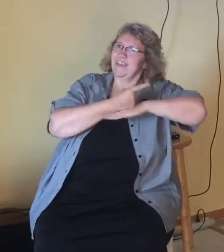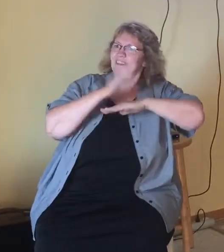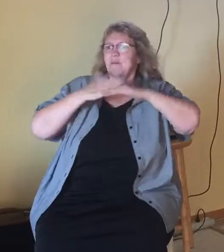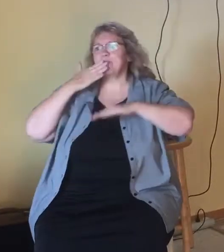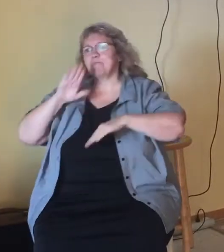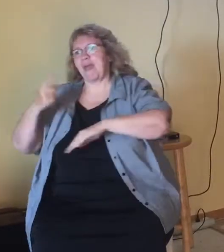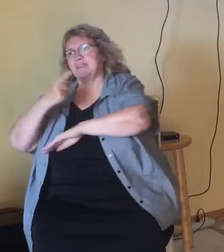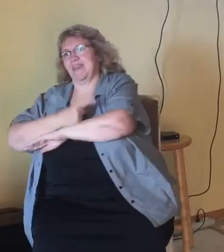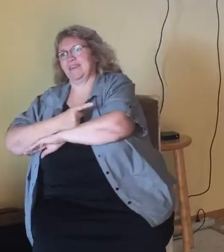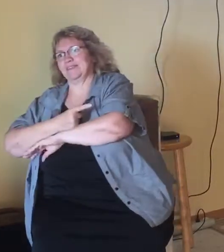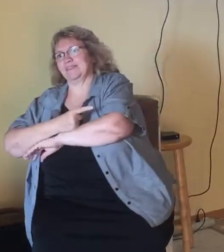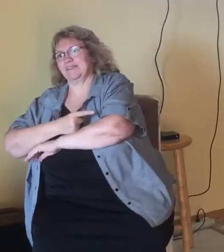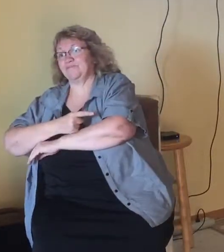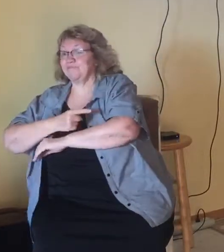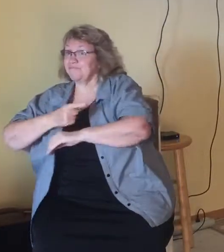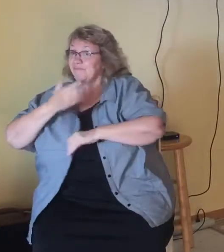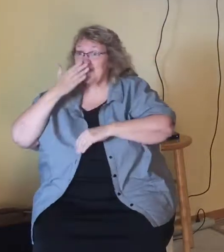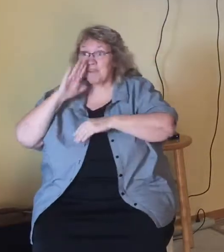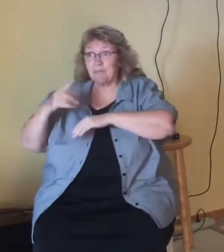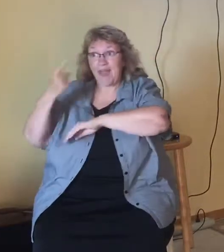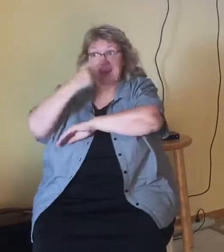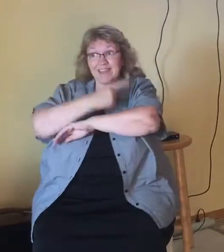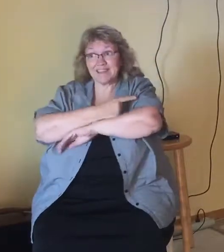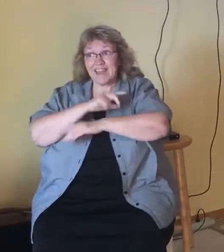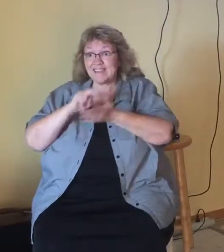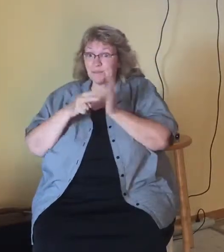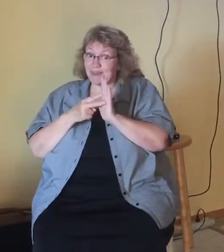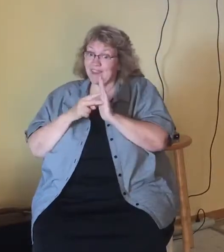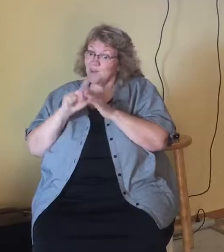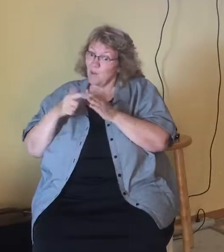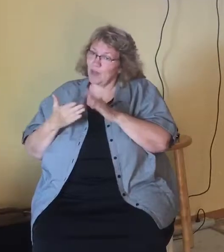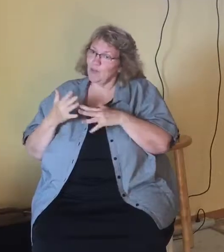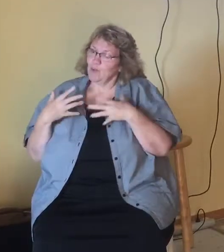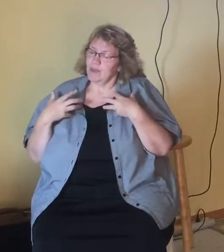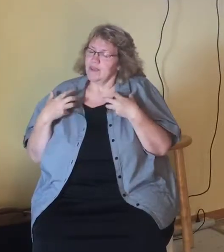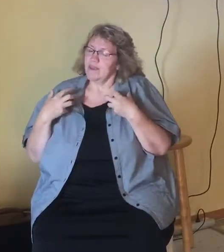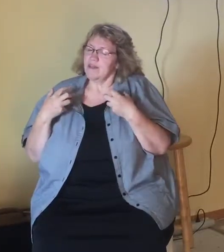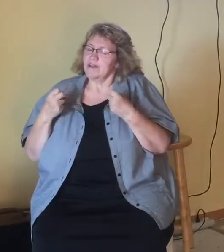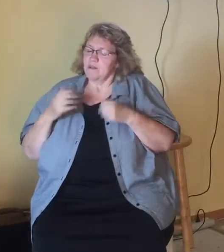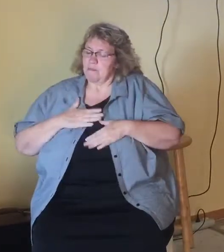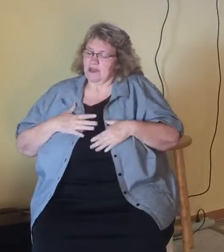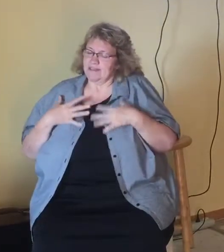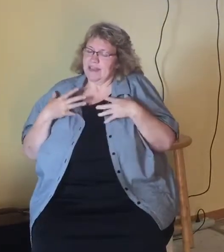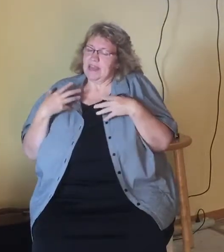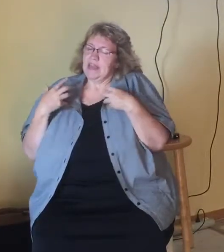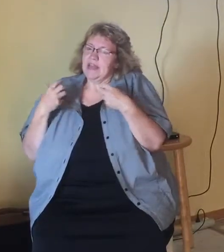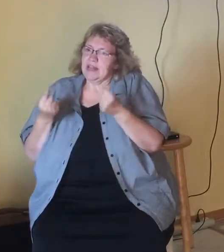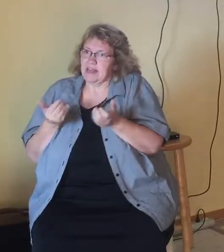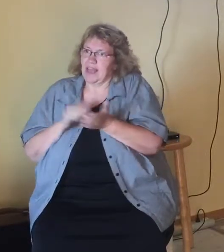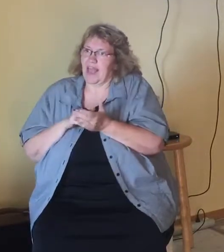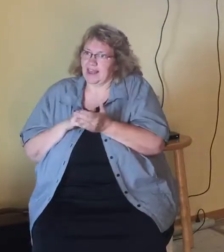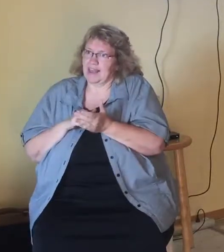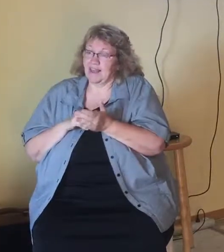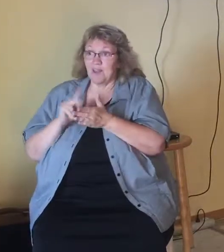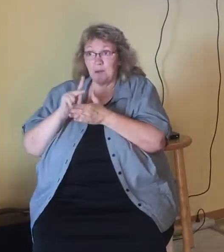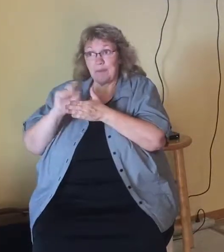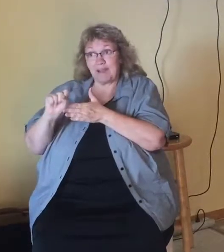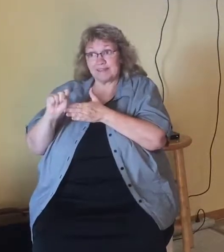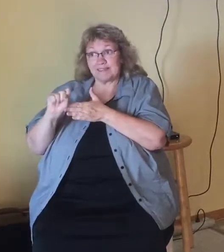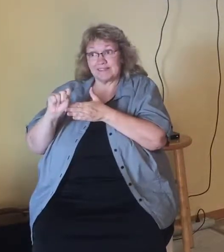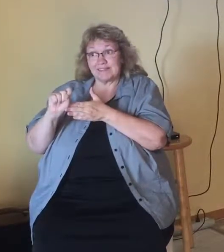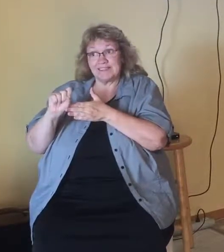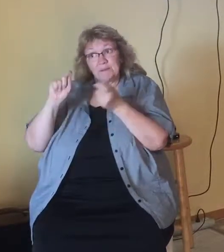bad days also mean we're going through another level of healing and that our body is healing again. So Plexus has been the change we